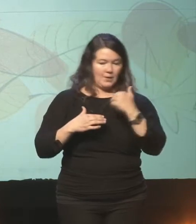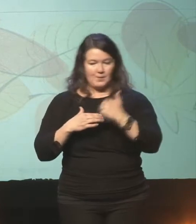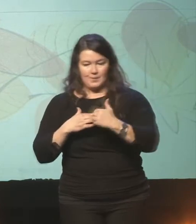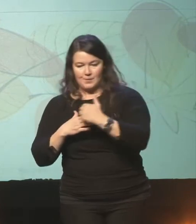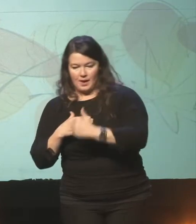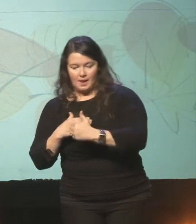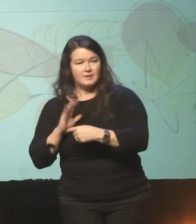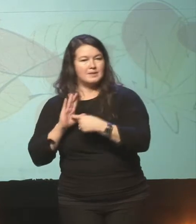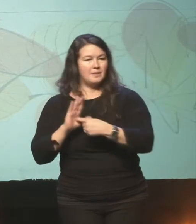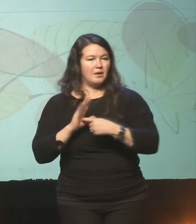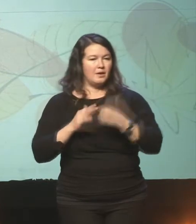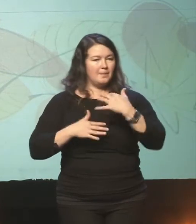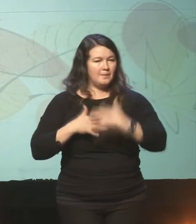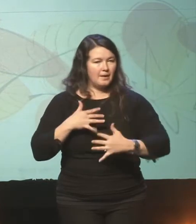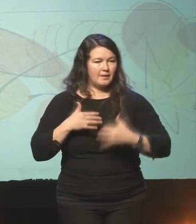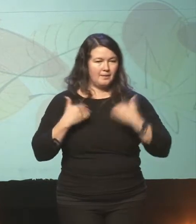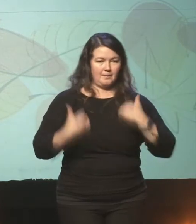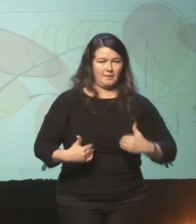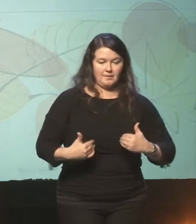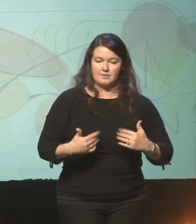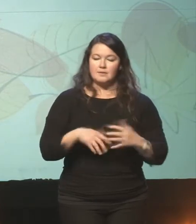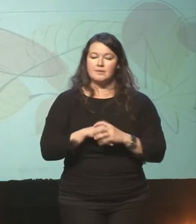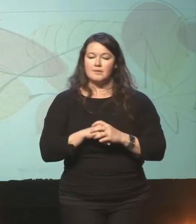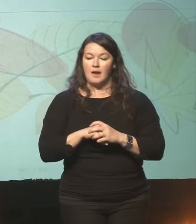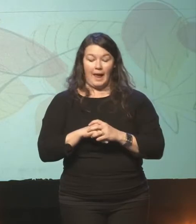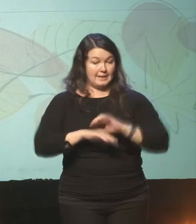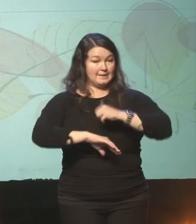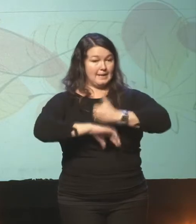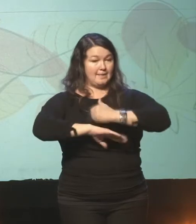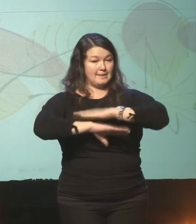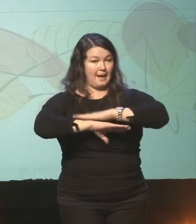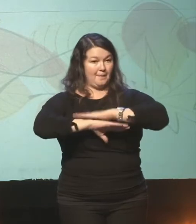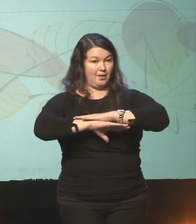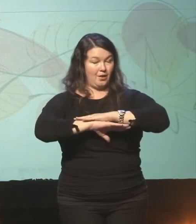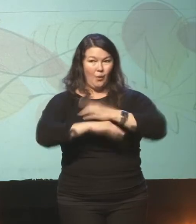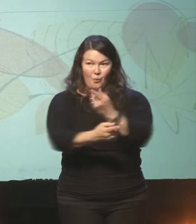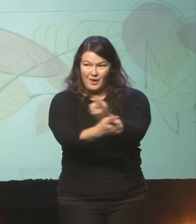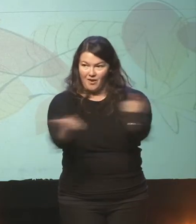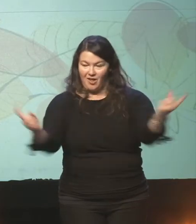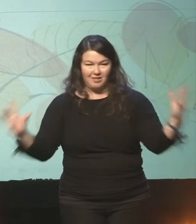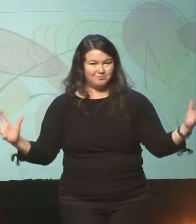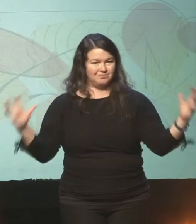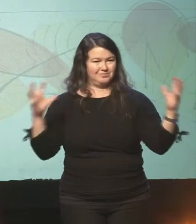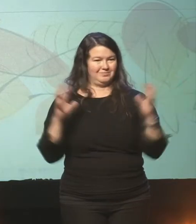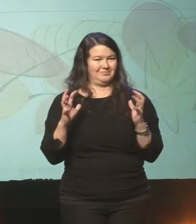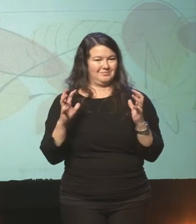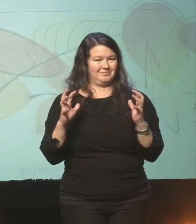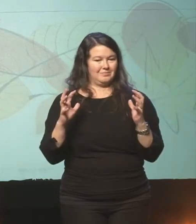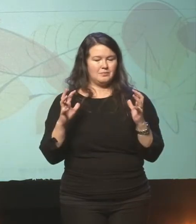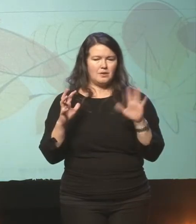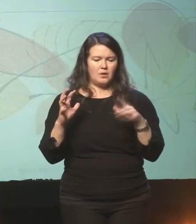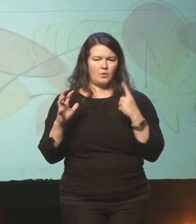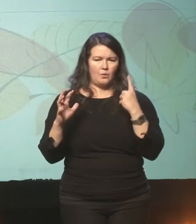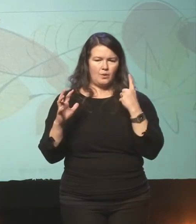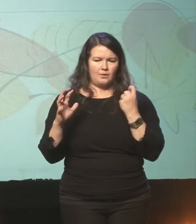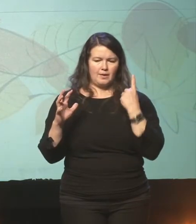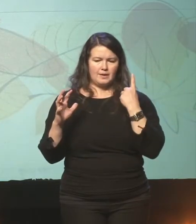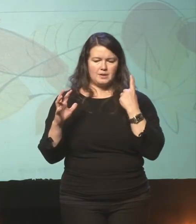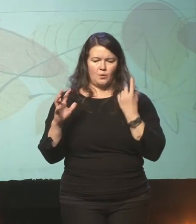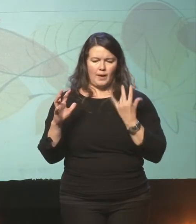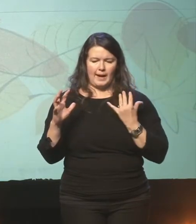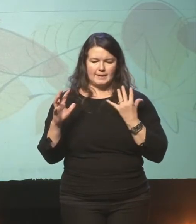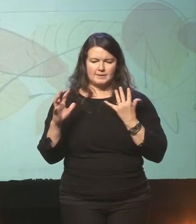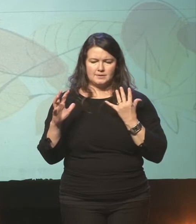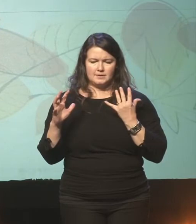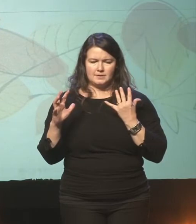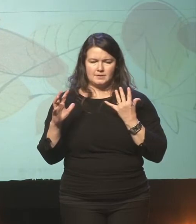the body and the blood, and a table is set where we come together and we realize, wait a second, I'm